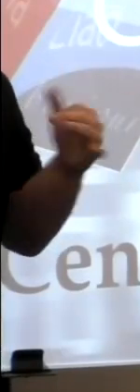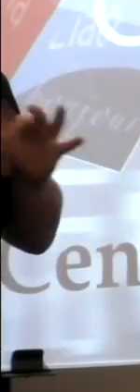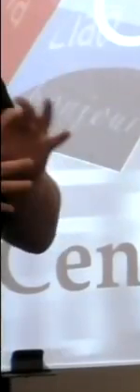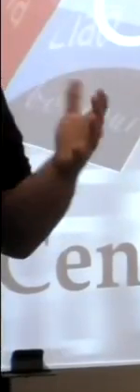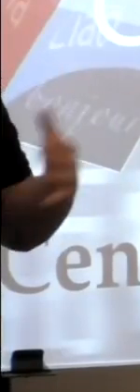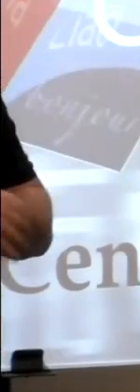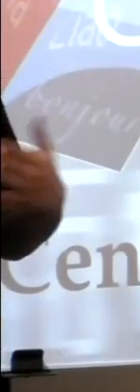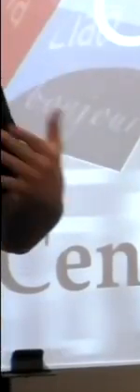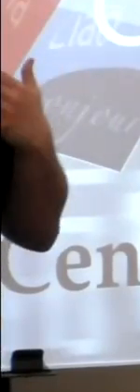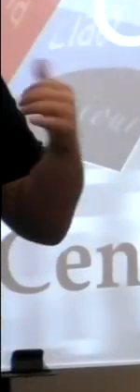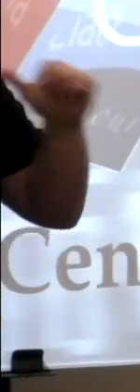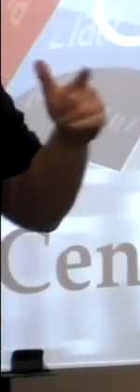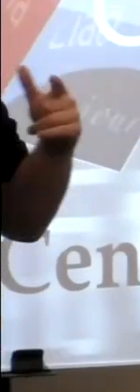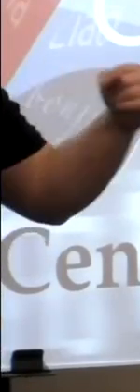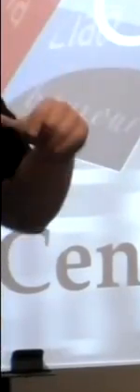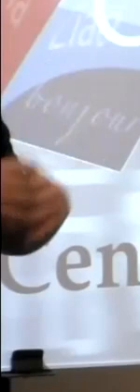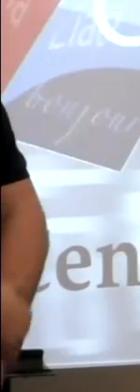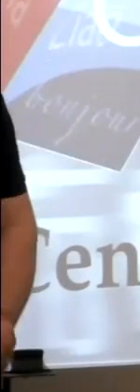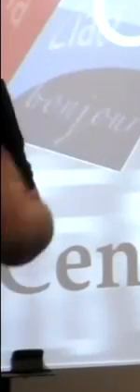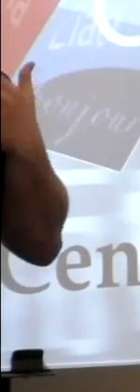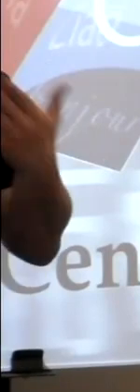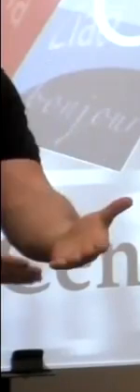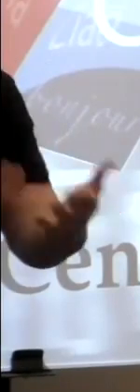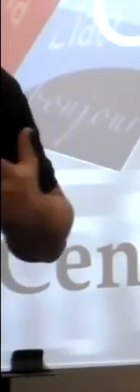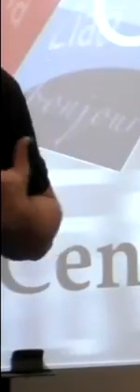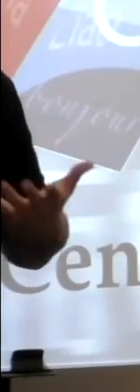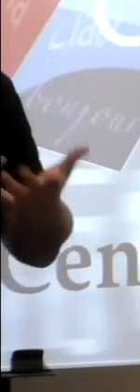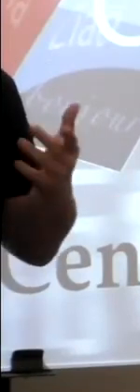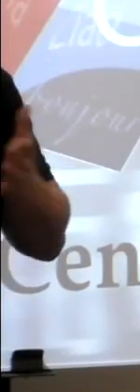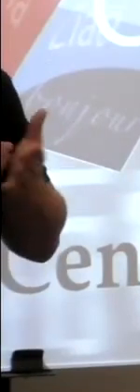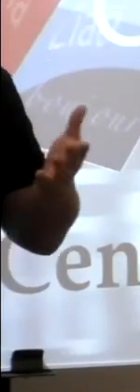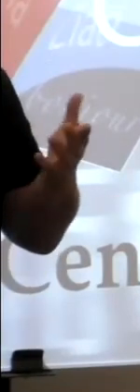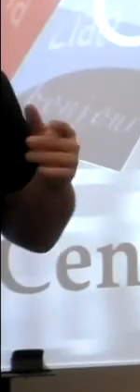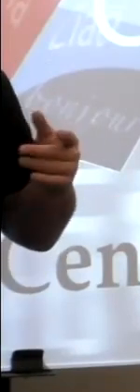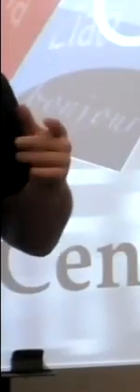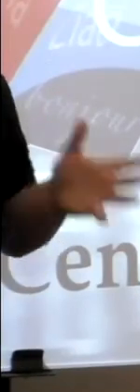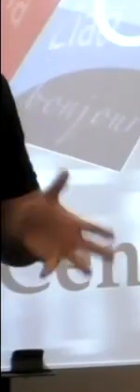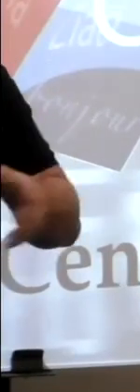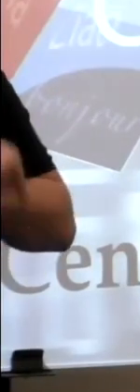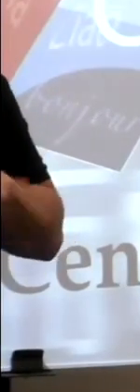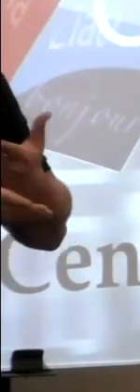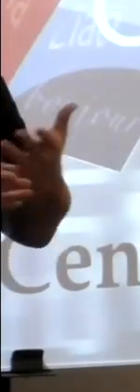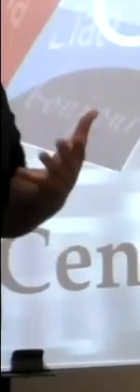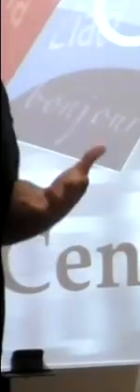So thank you all for coming. Thank you, Brenda, for spearheading all of this.